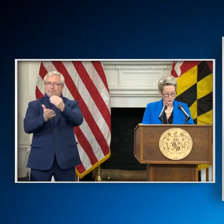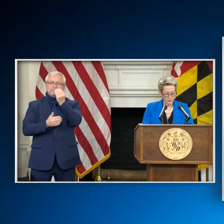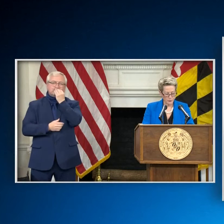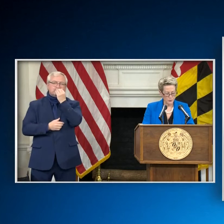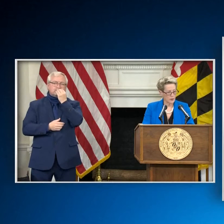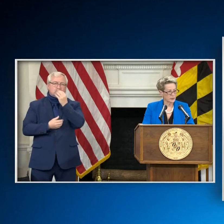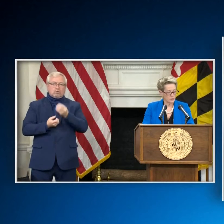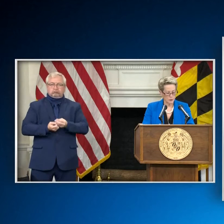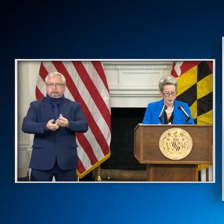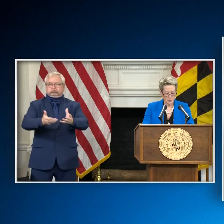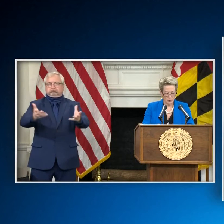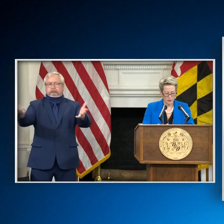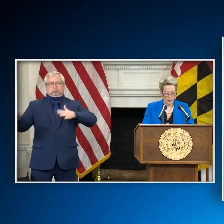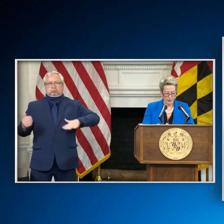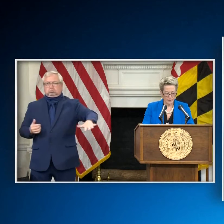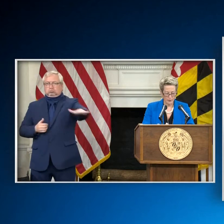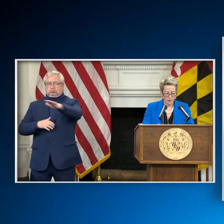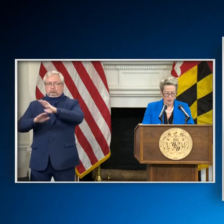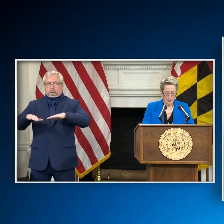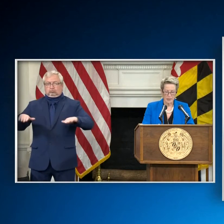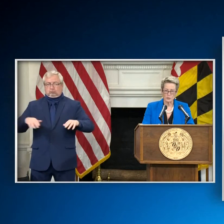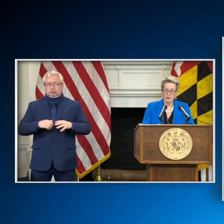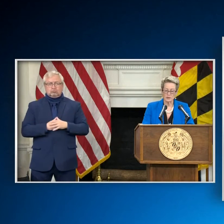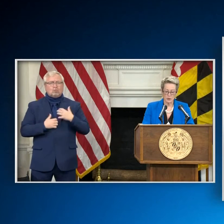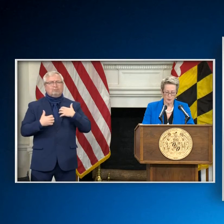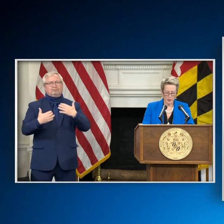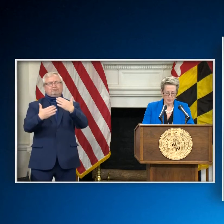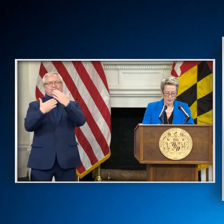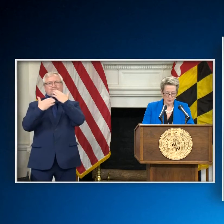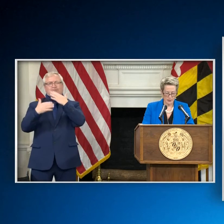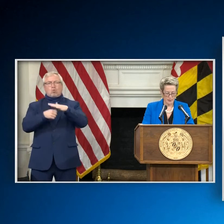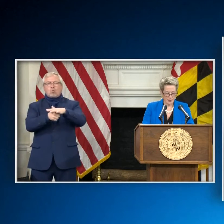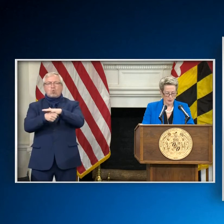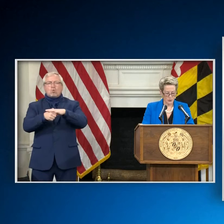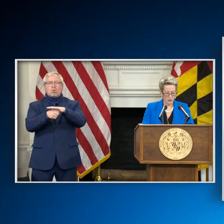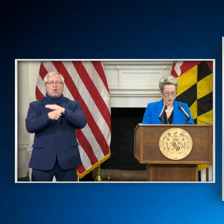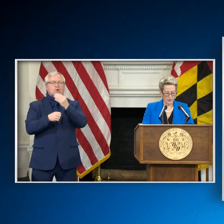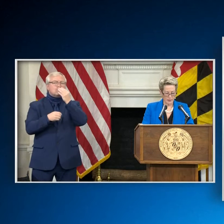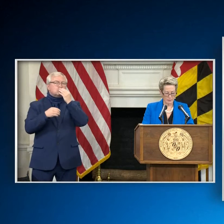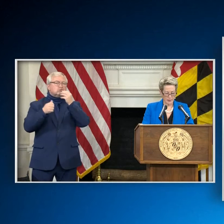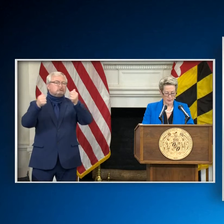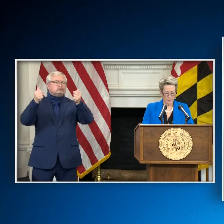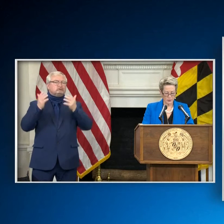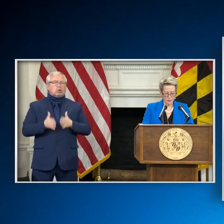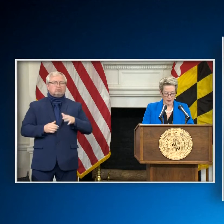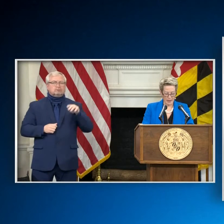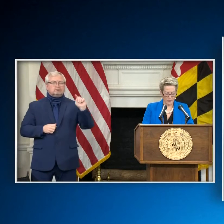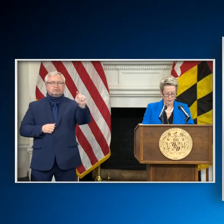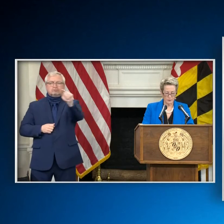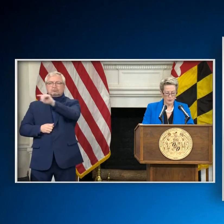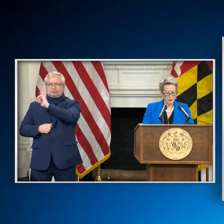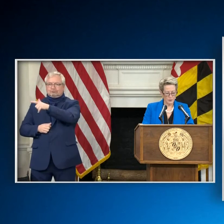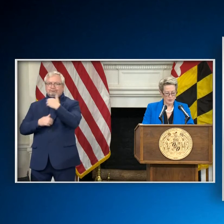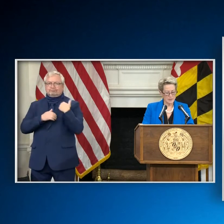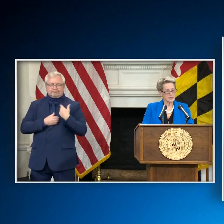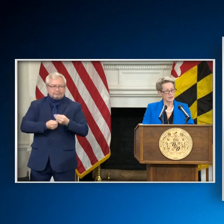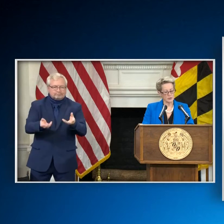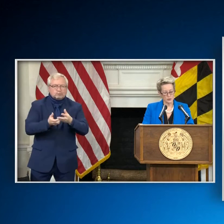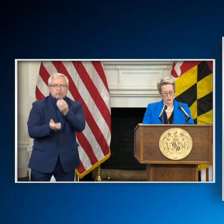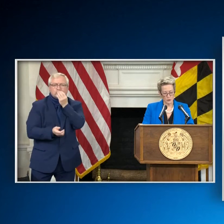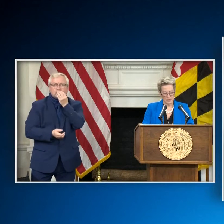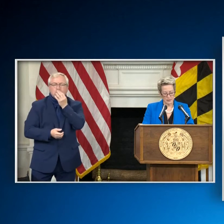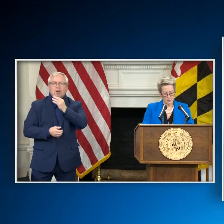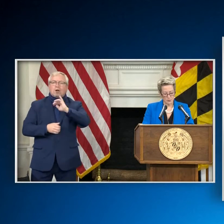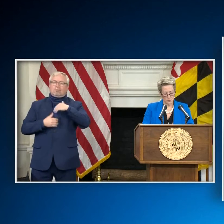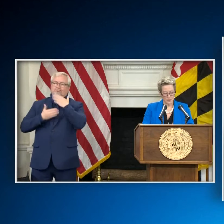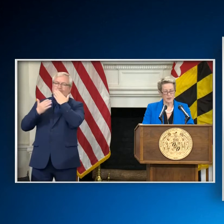our local food directors for this ongoing effort, as well as our partners at the National Guard, led by Colonel McGowan, for assisting our